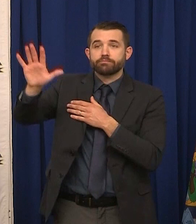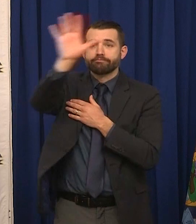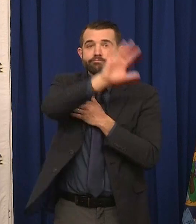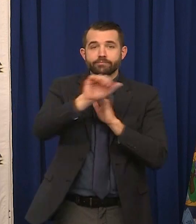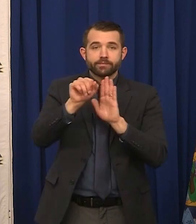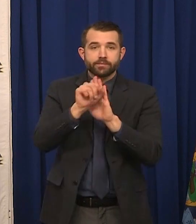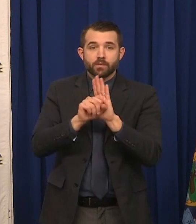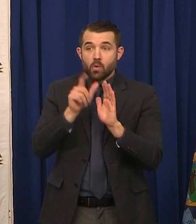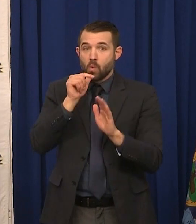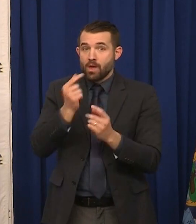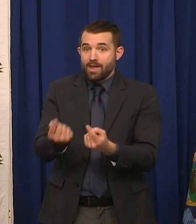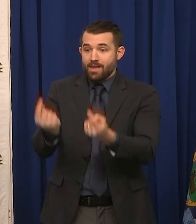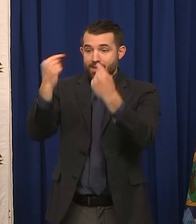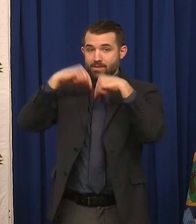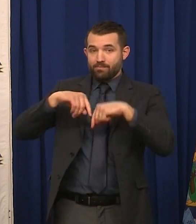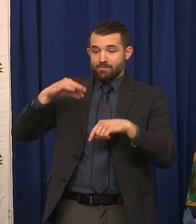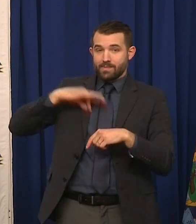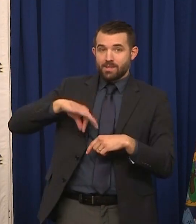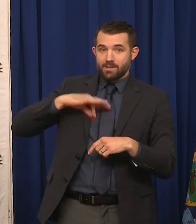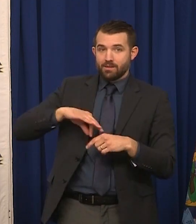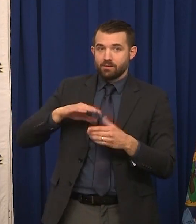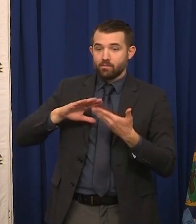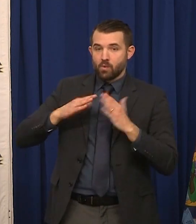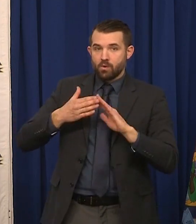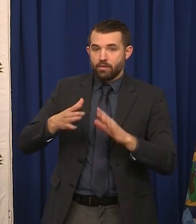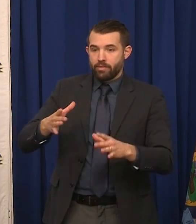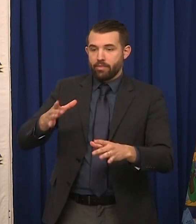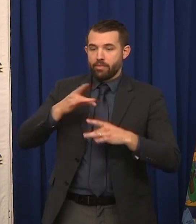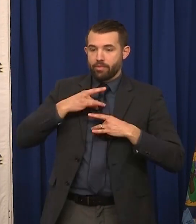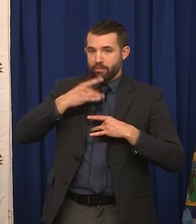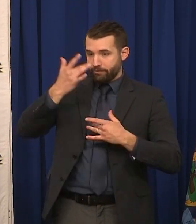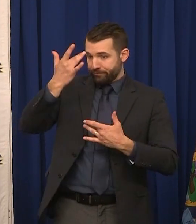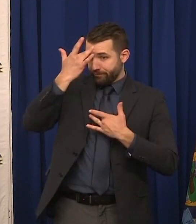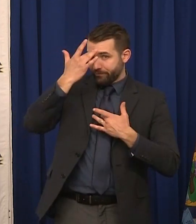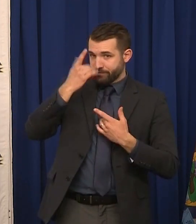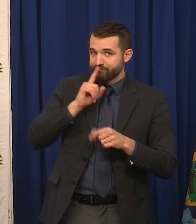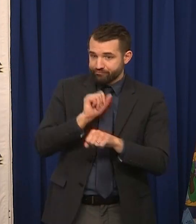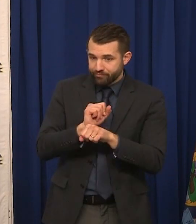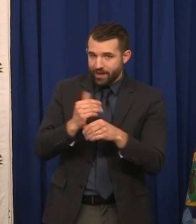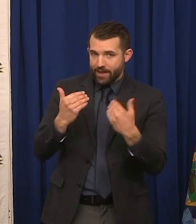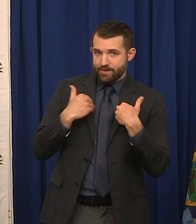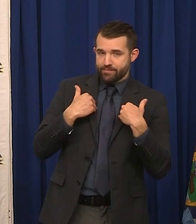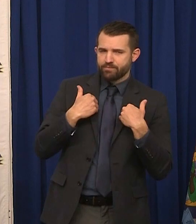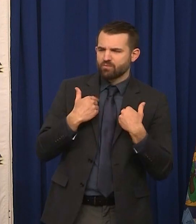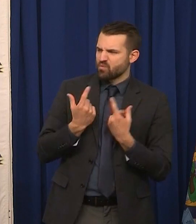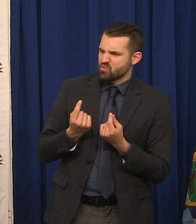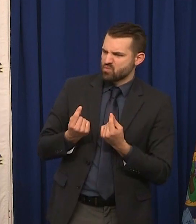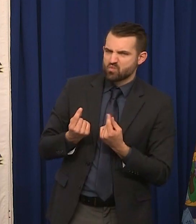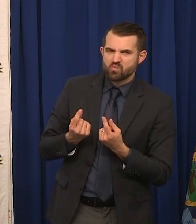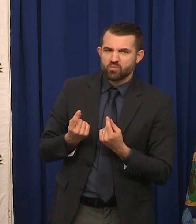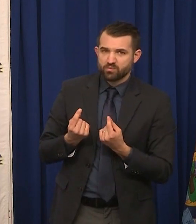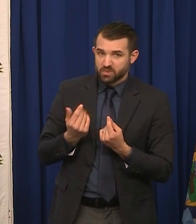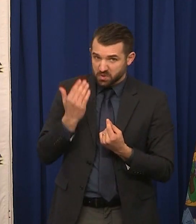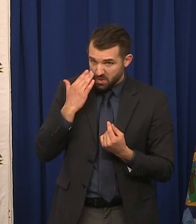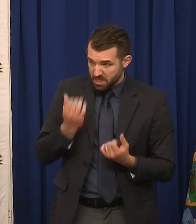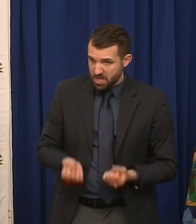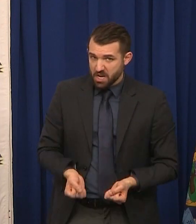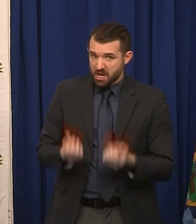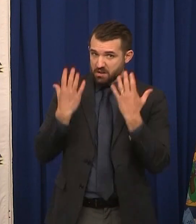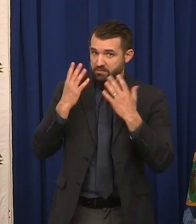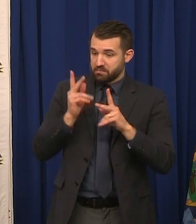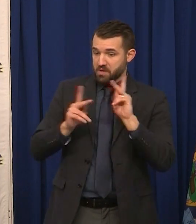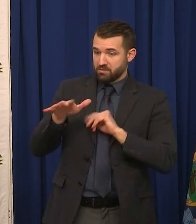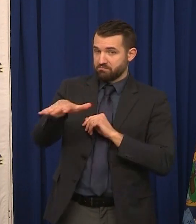ill. A couple different pieces of that. Do we yet know how many of those people there